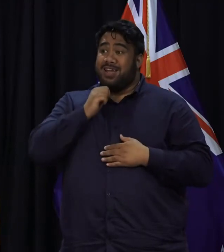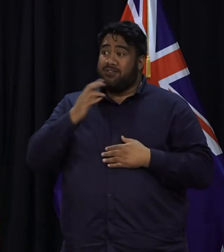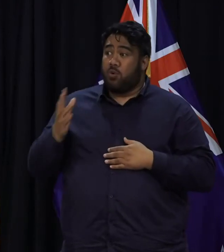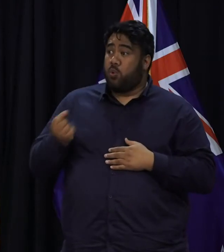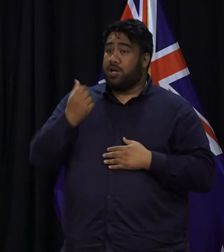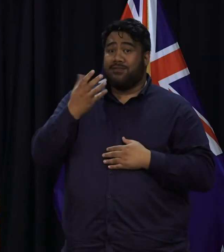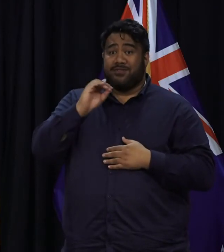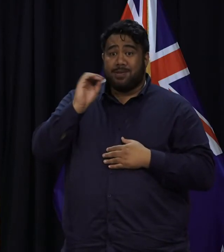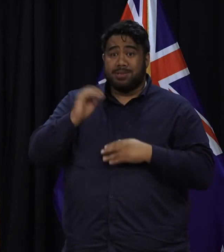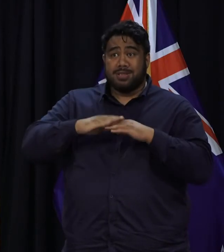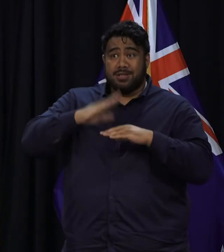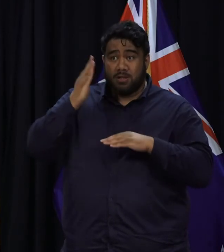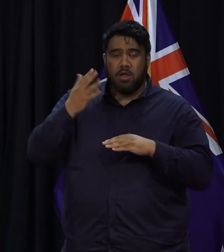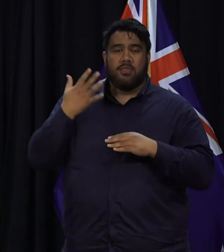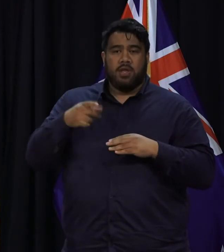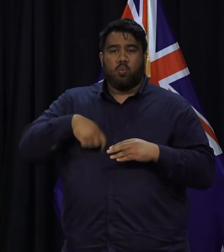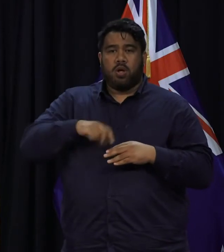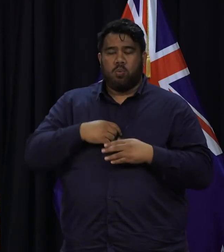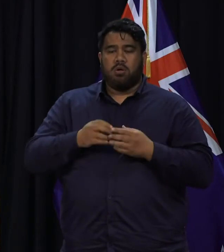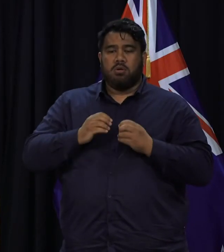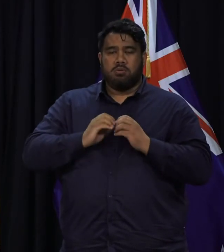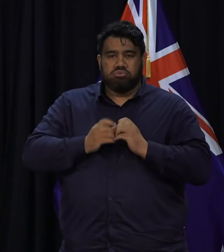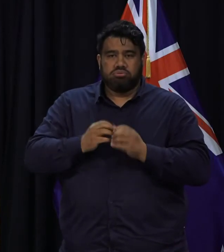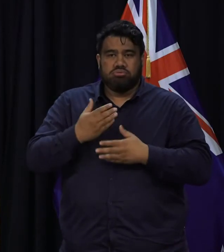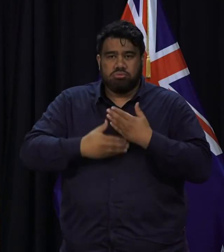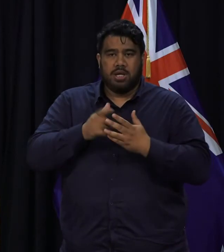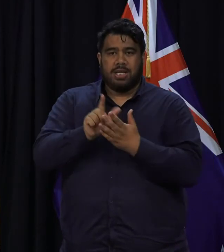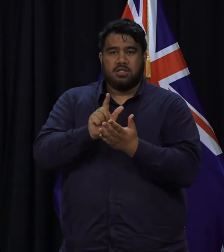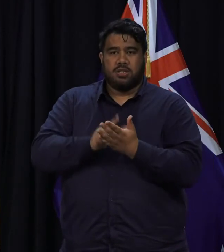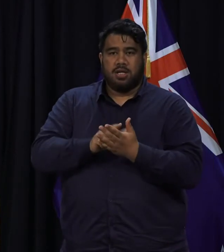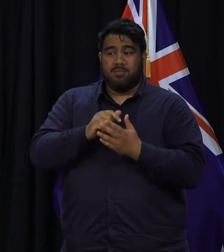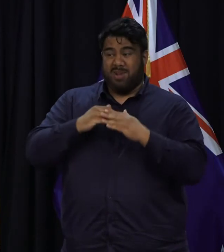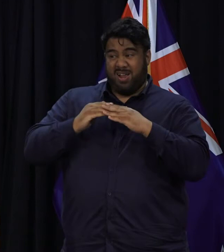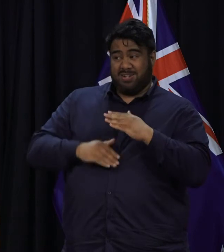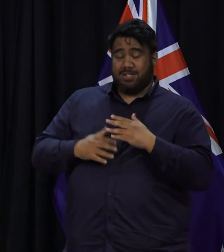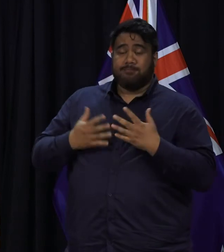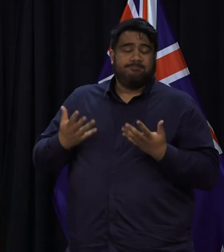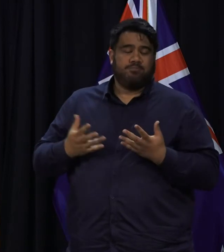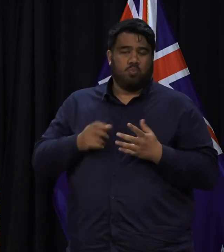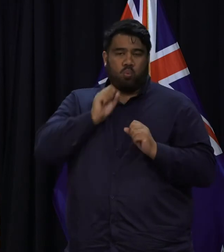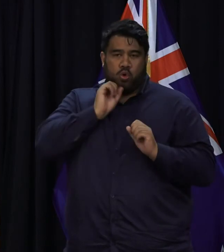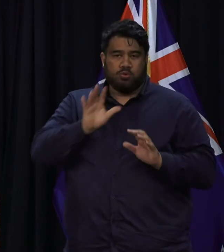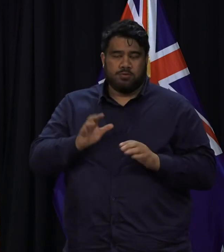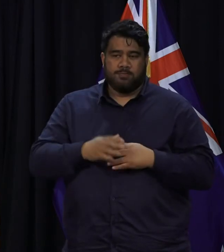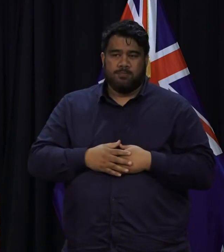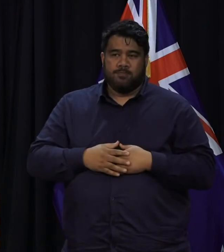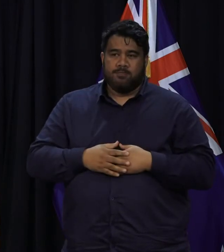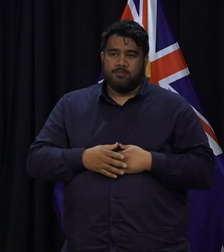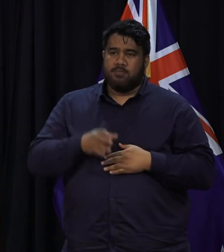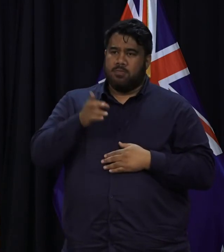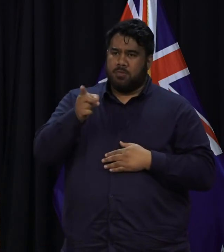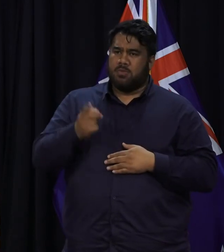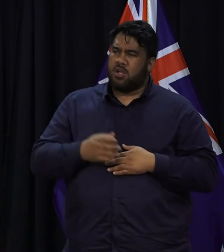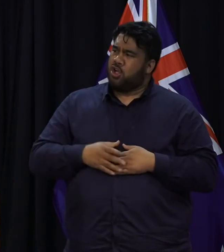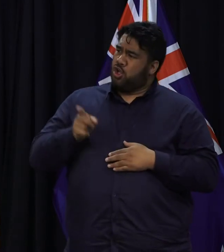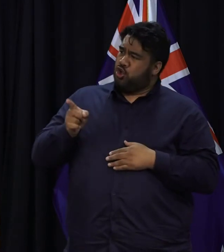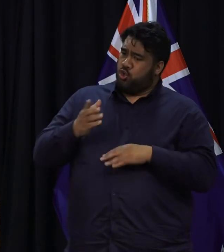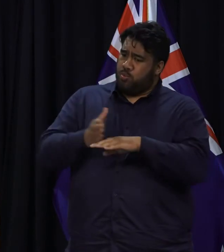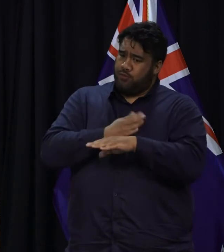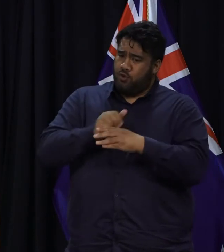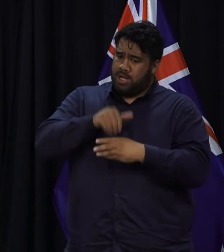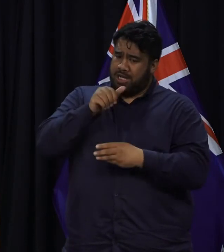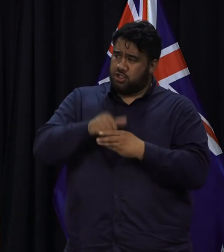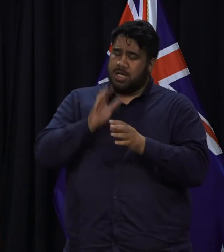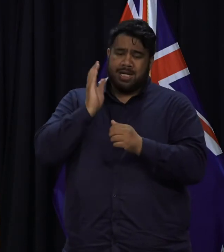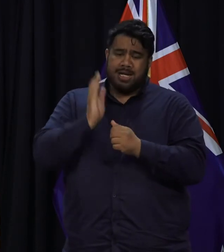would progress legislation. If it didn't, we wouldn't. Do you regret staying silent? Look, you're asking me, do I regret